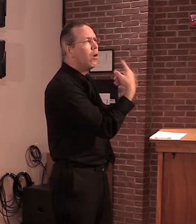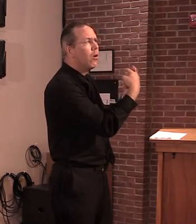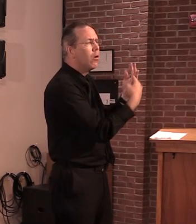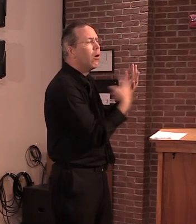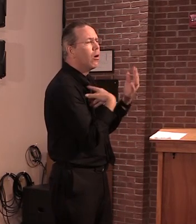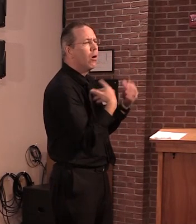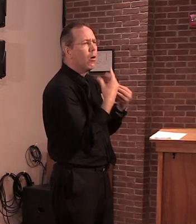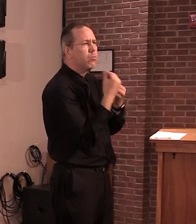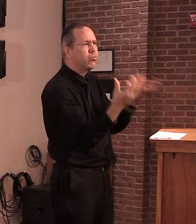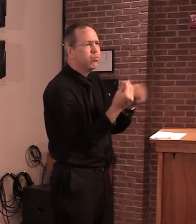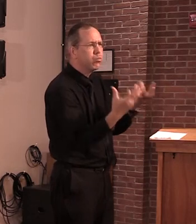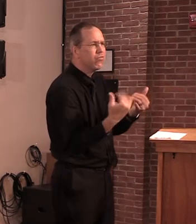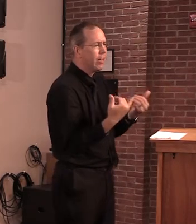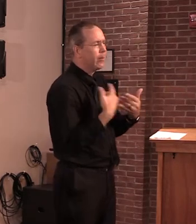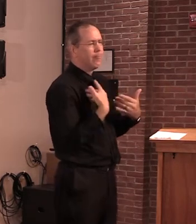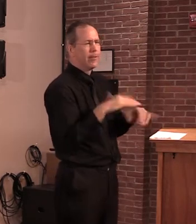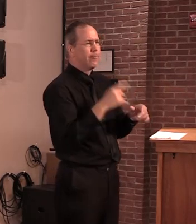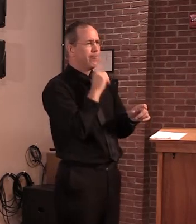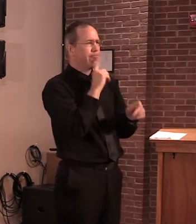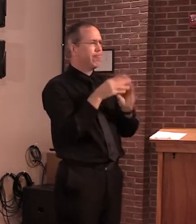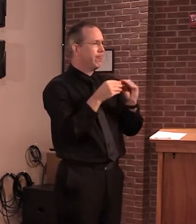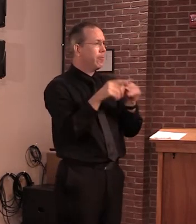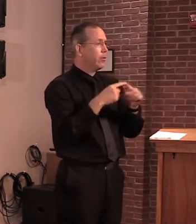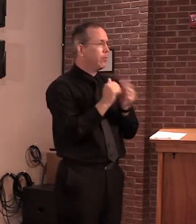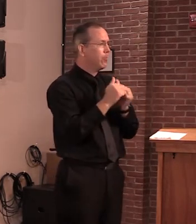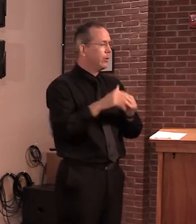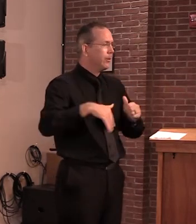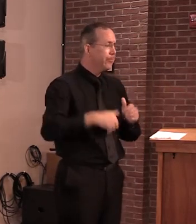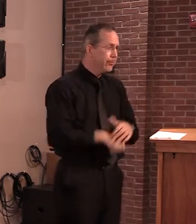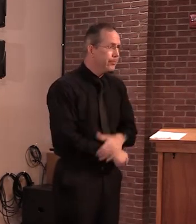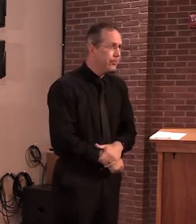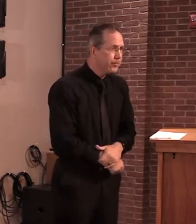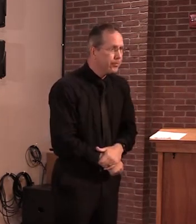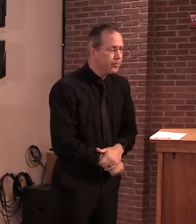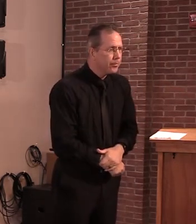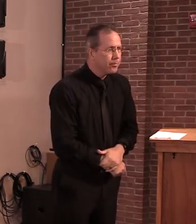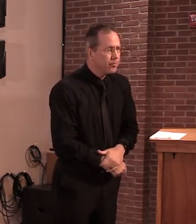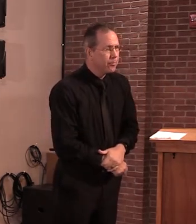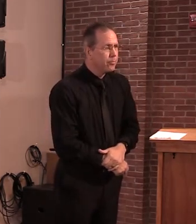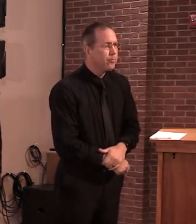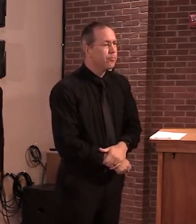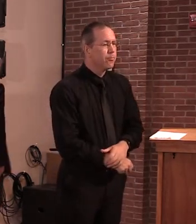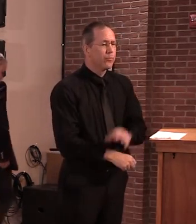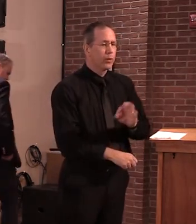Okay, thank you both very much. Appreciate it. Guy Page.